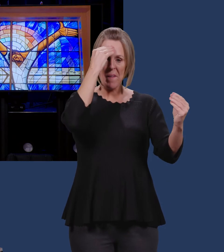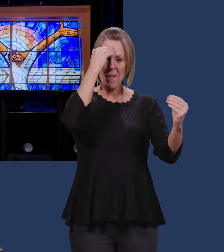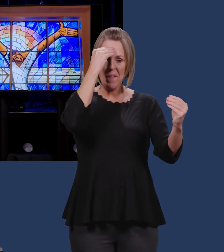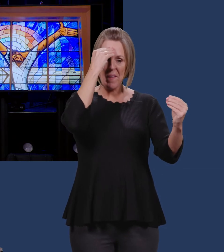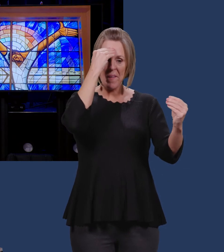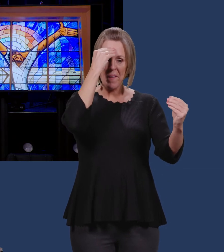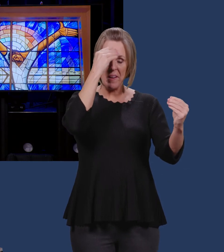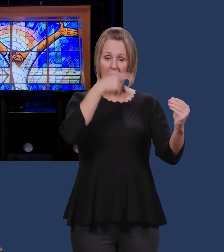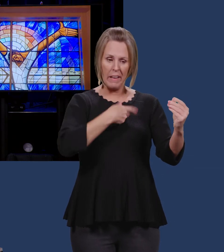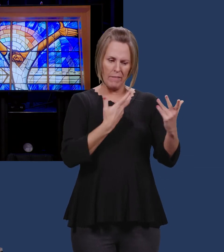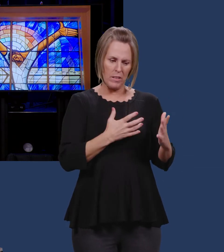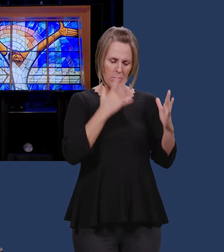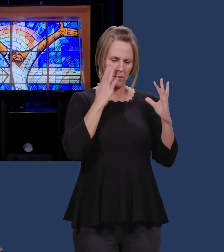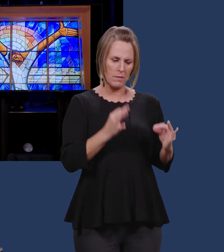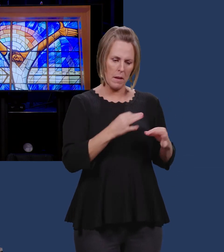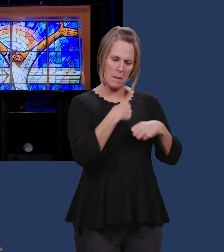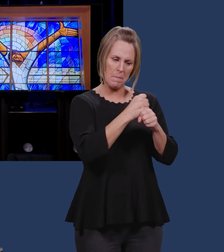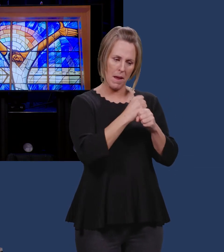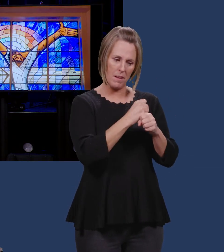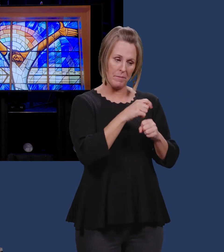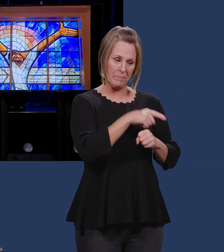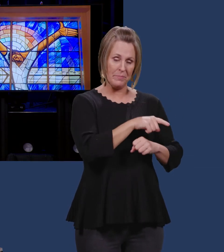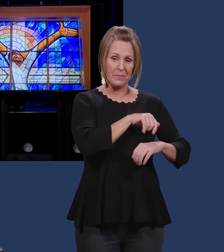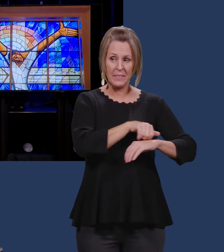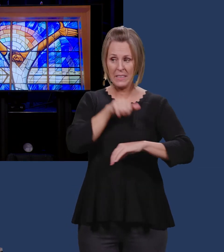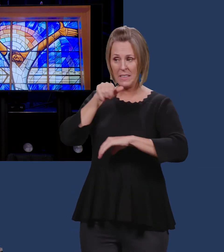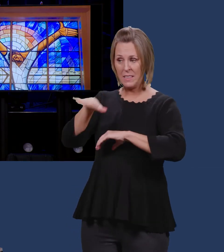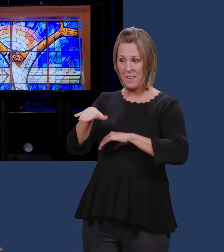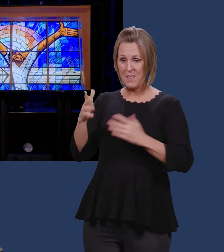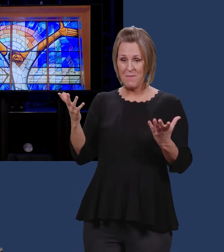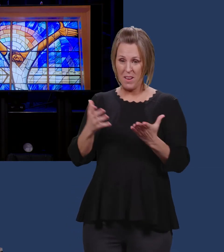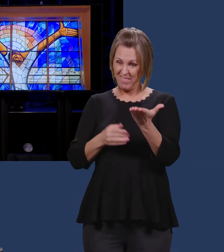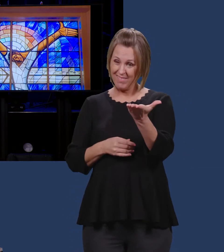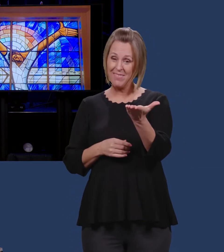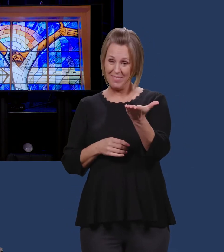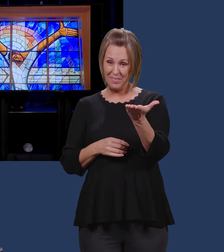he sent them, a black Jesus on a cross.